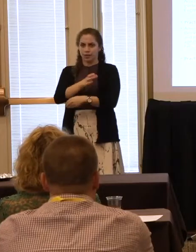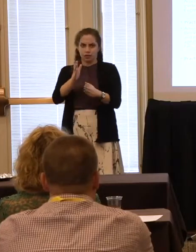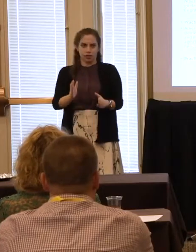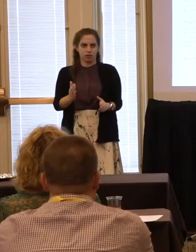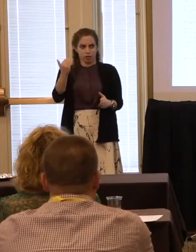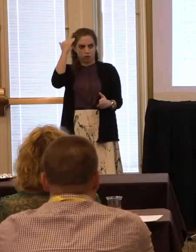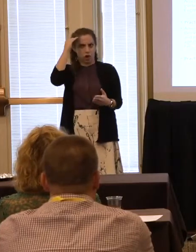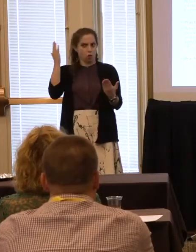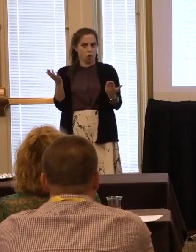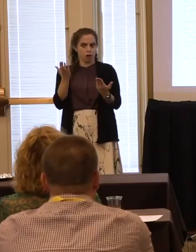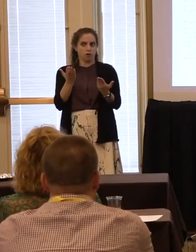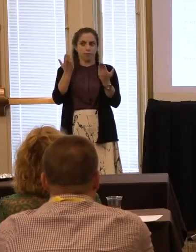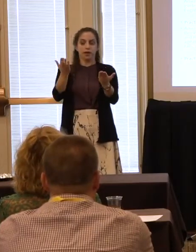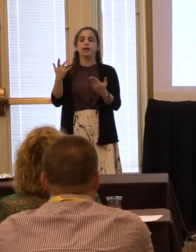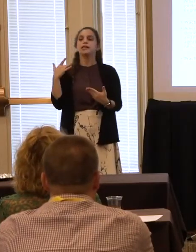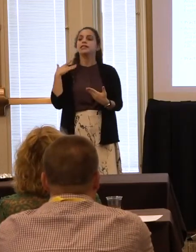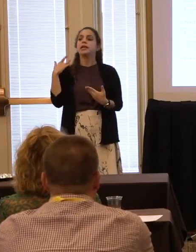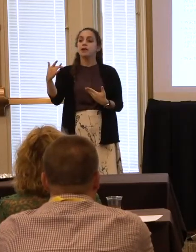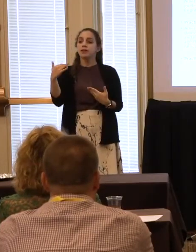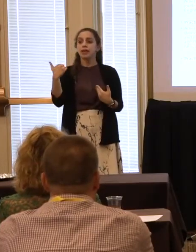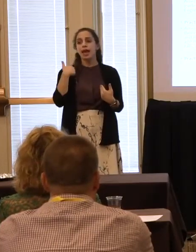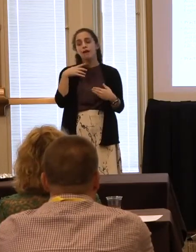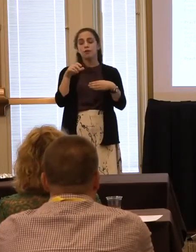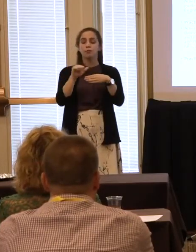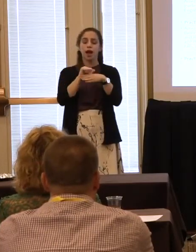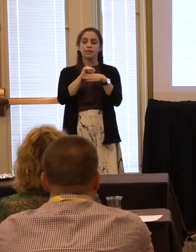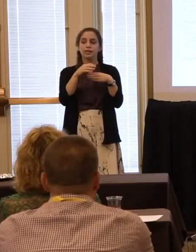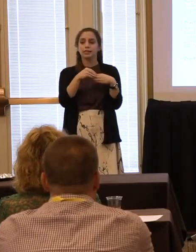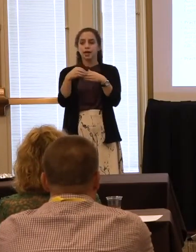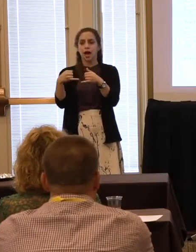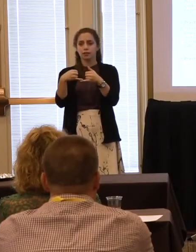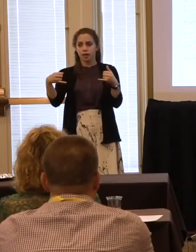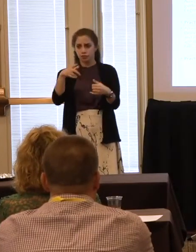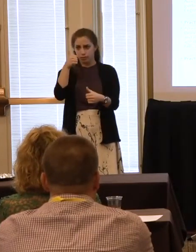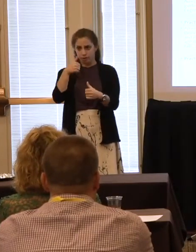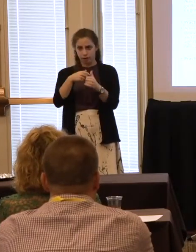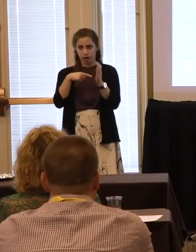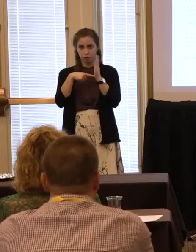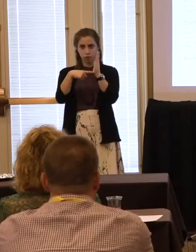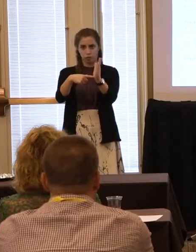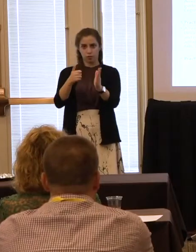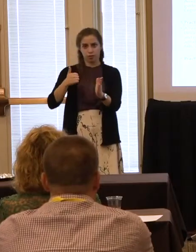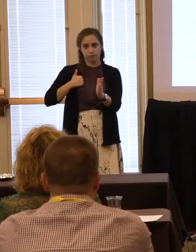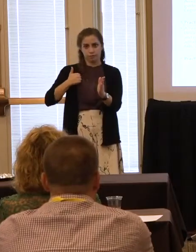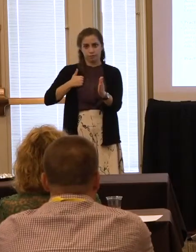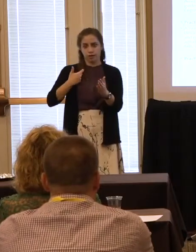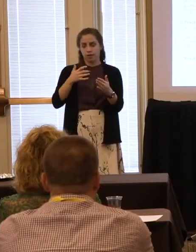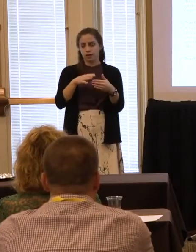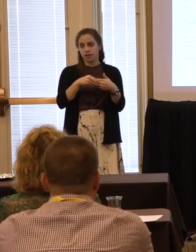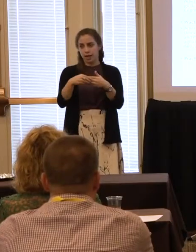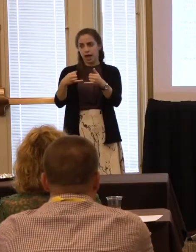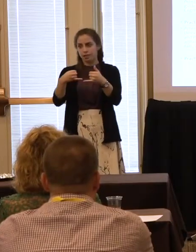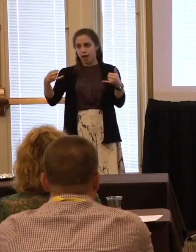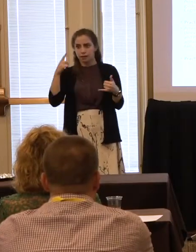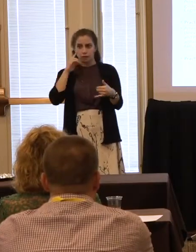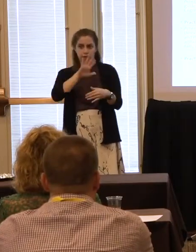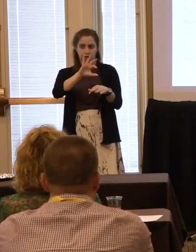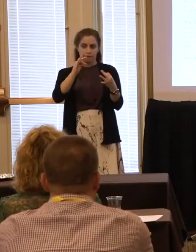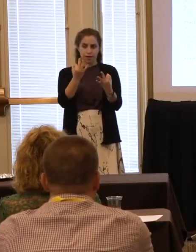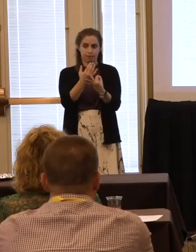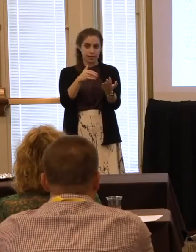recommend? Well, typically we use practice guidelines. So what I showed you was the Canadian practice guideline that they issued for their family